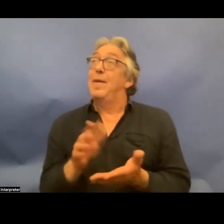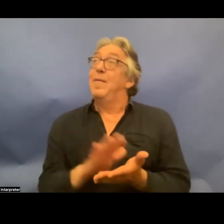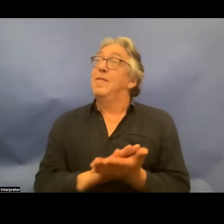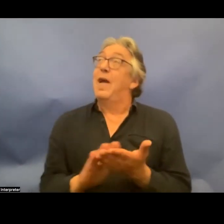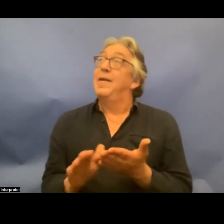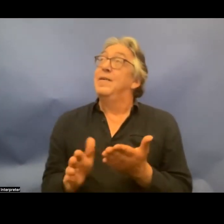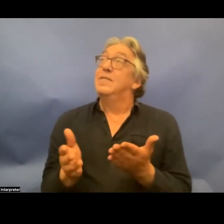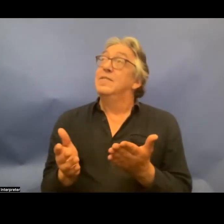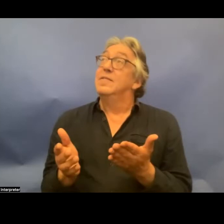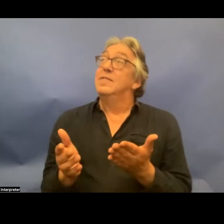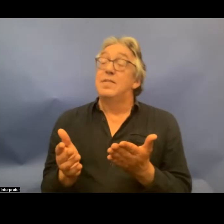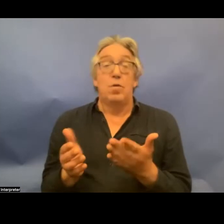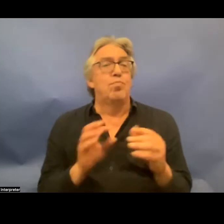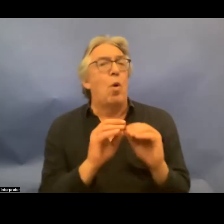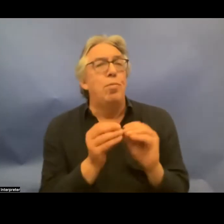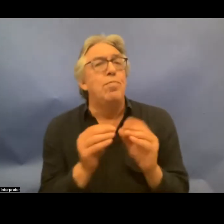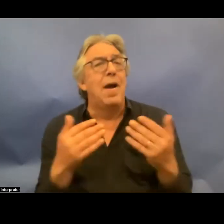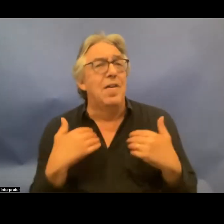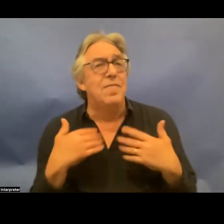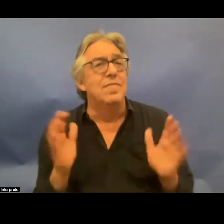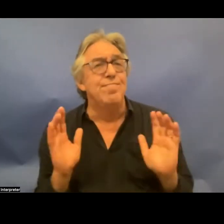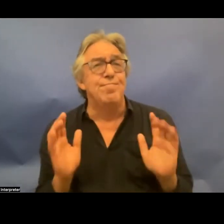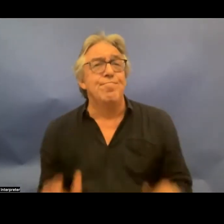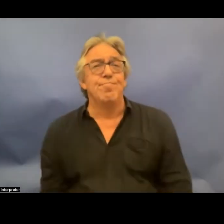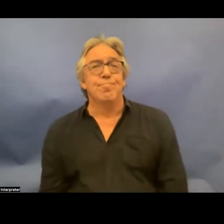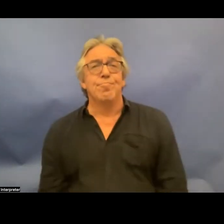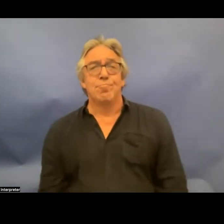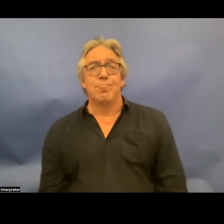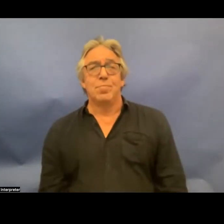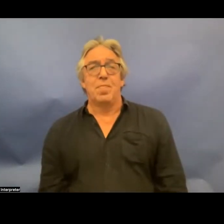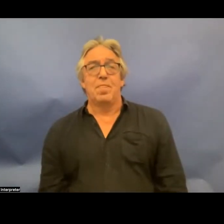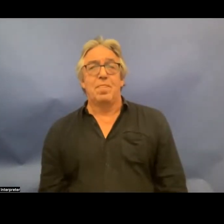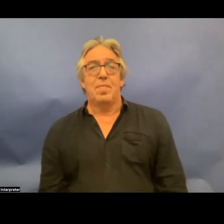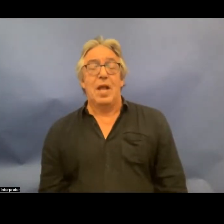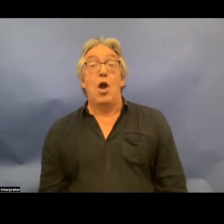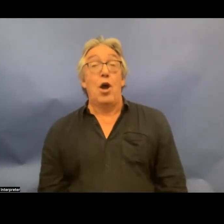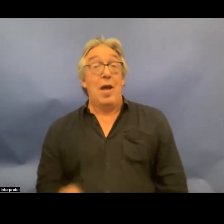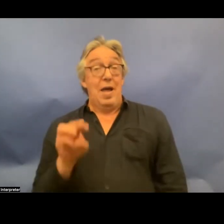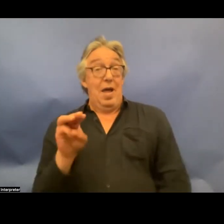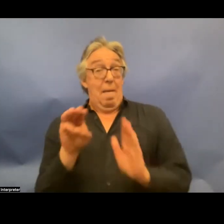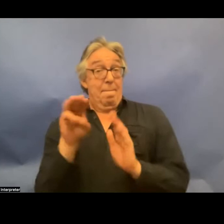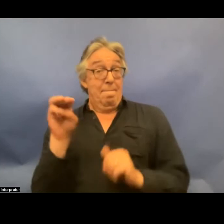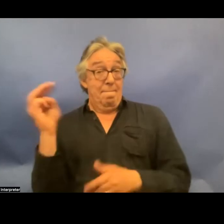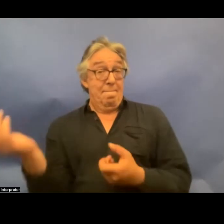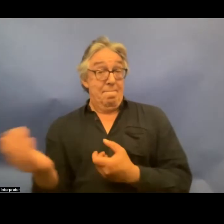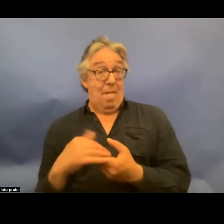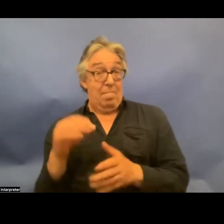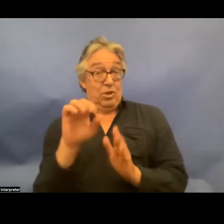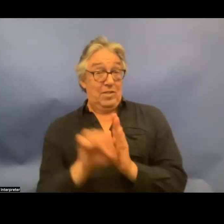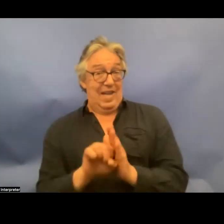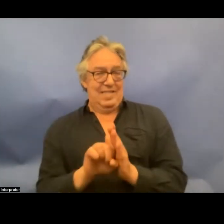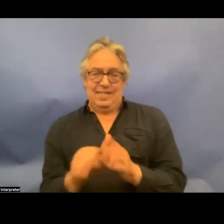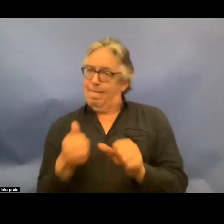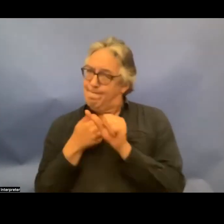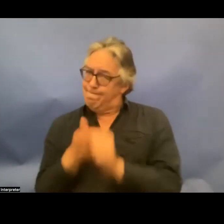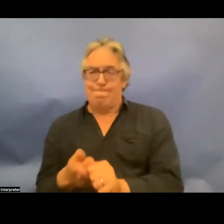have still the fact that member states are sticking to institutions.